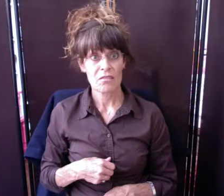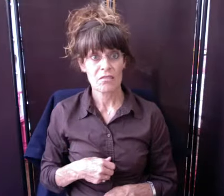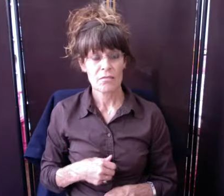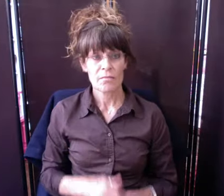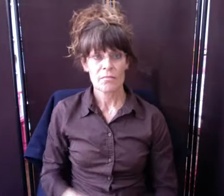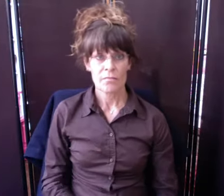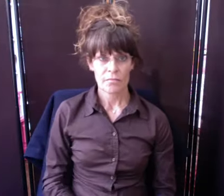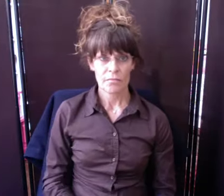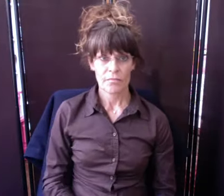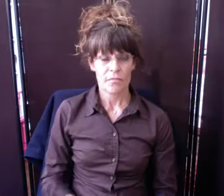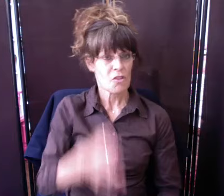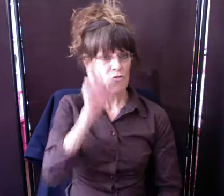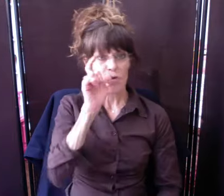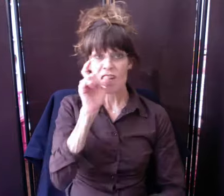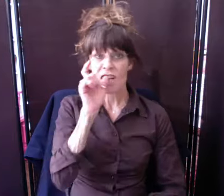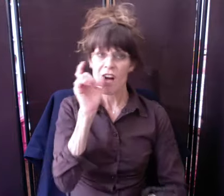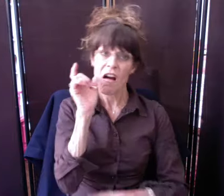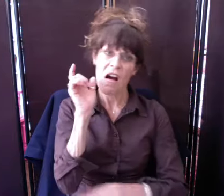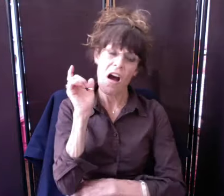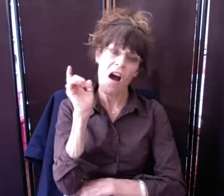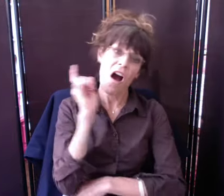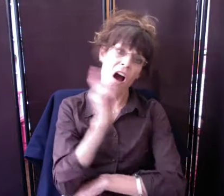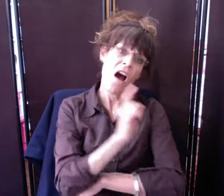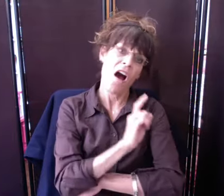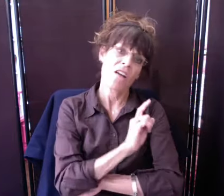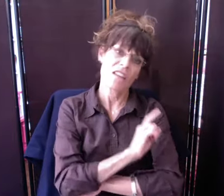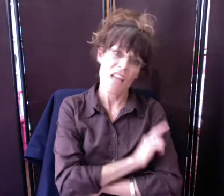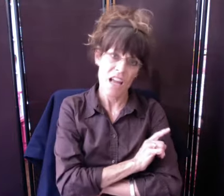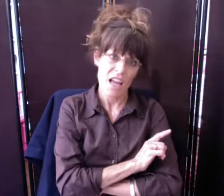I was drinking all day and sleeping all night. No.